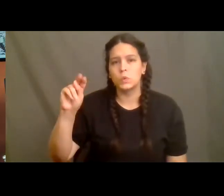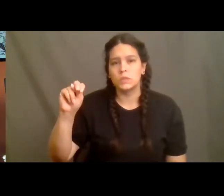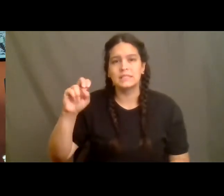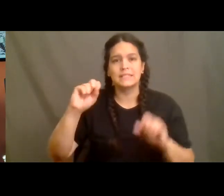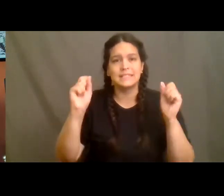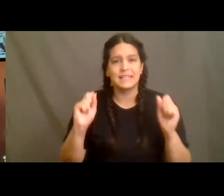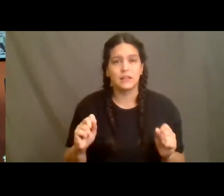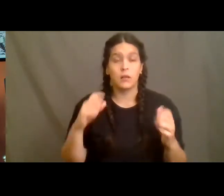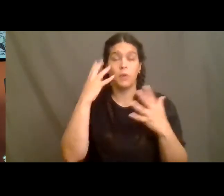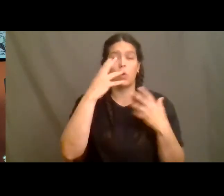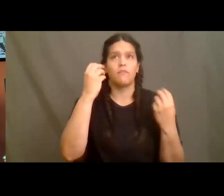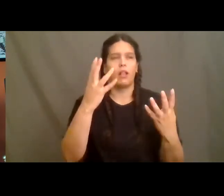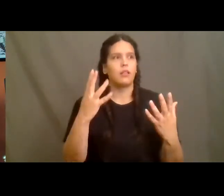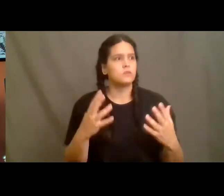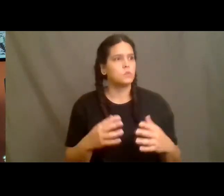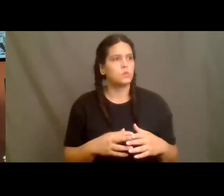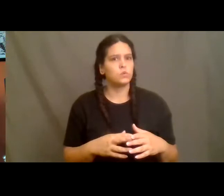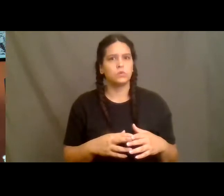beautiful to hear